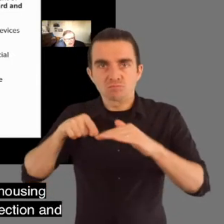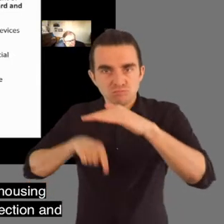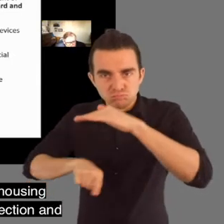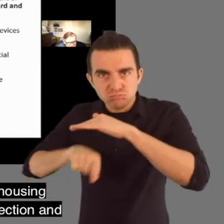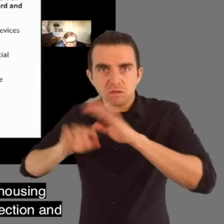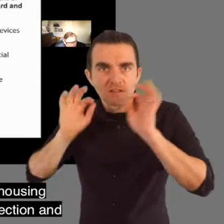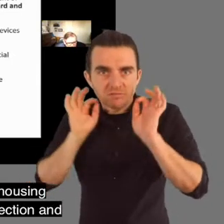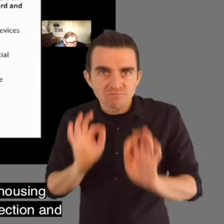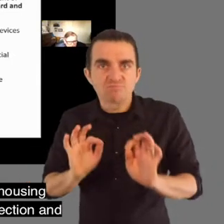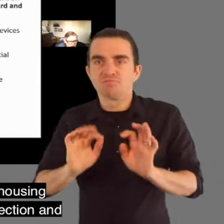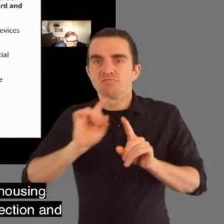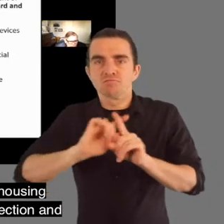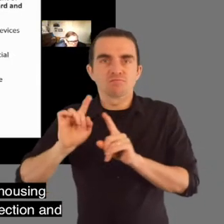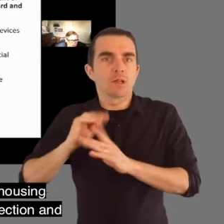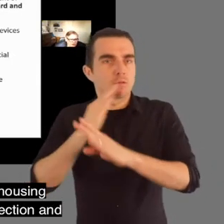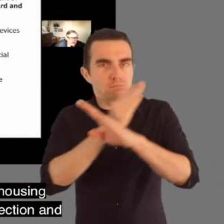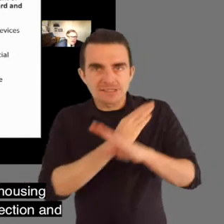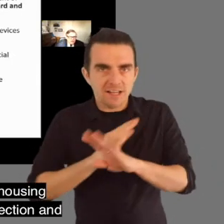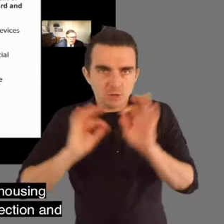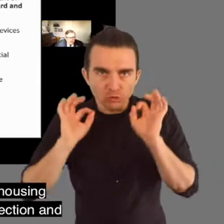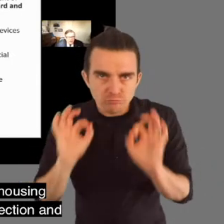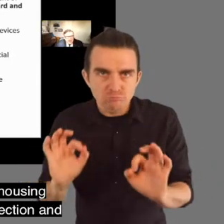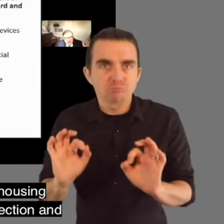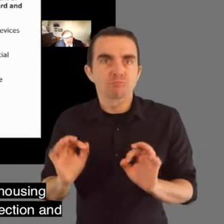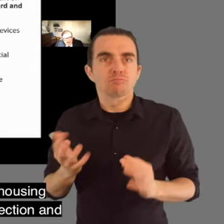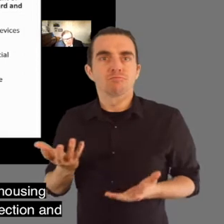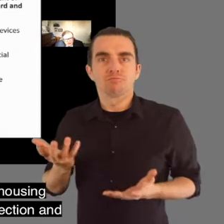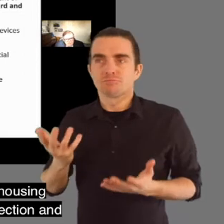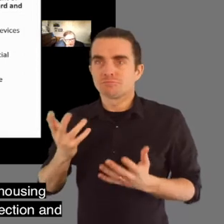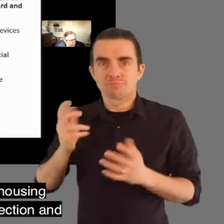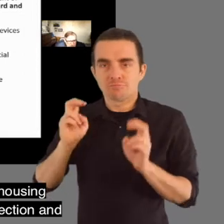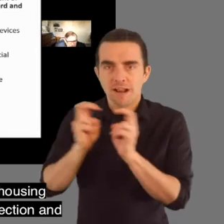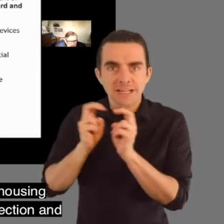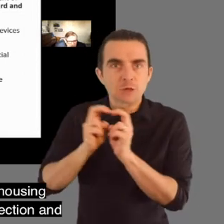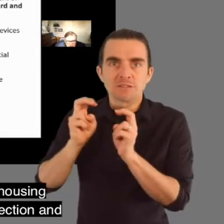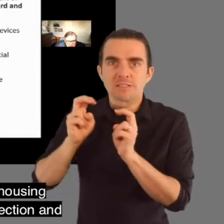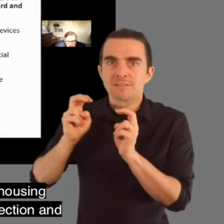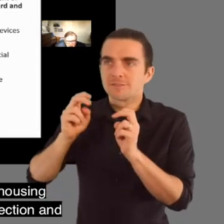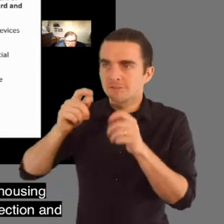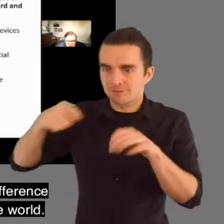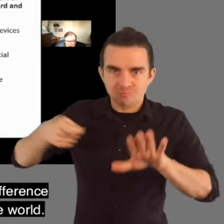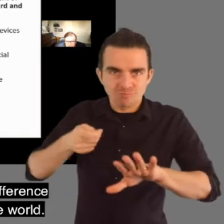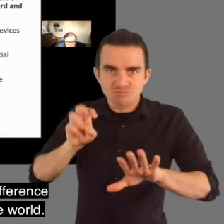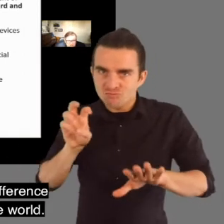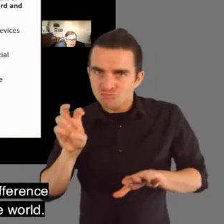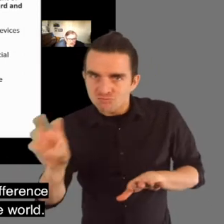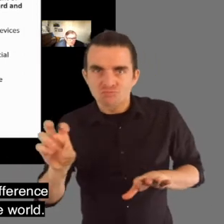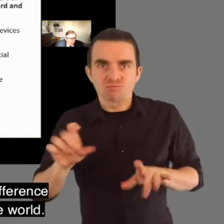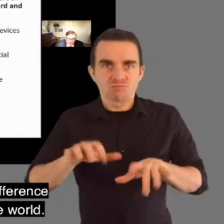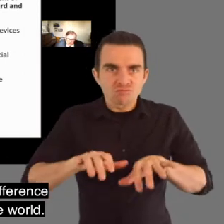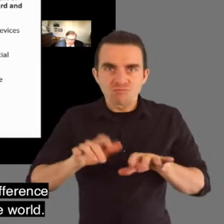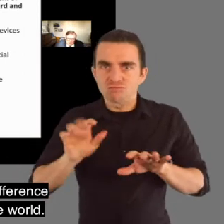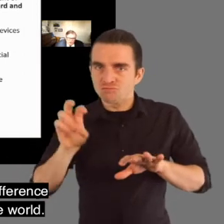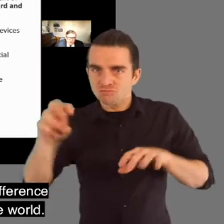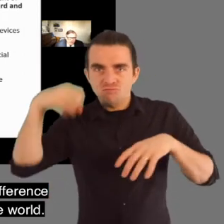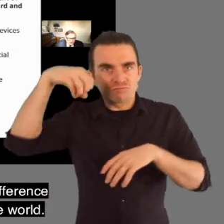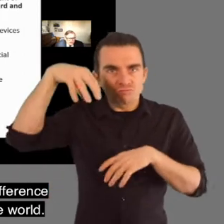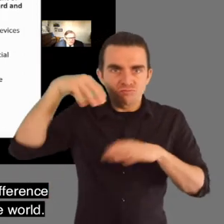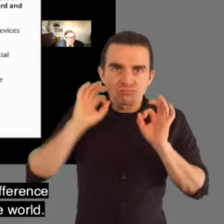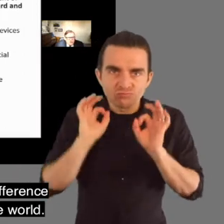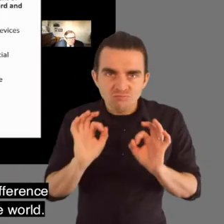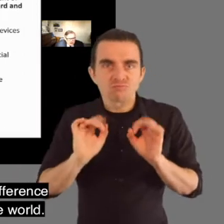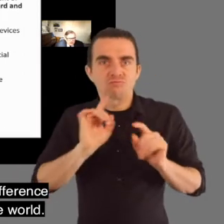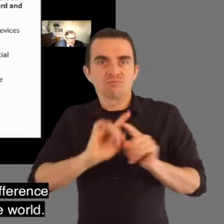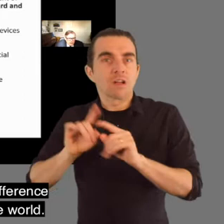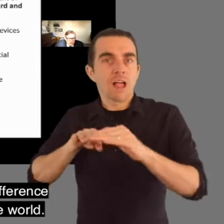with decent housing, with clean water and sewage and protection and electricity would make a huge difference